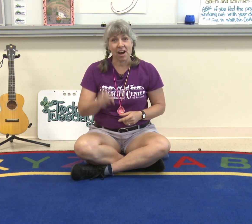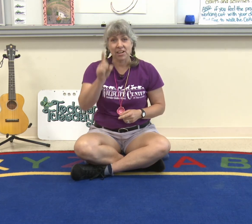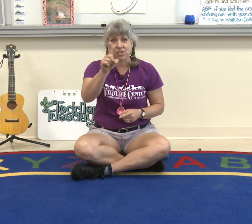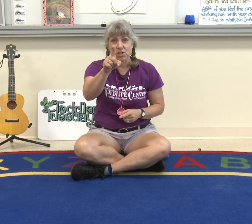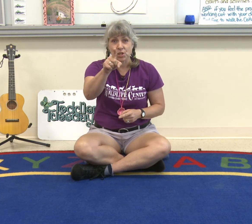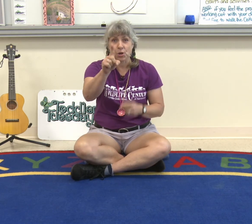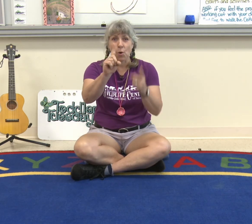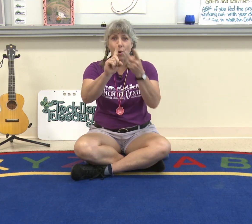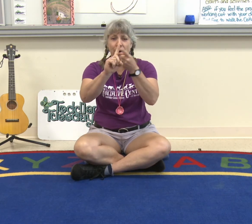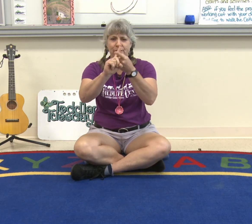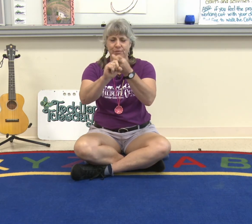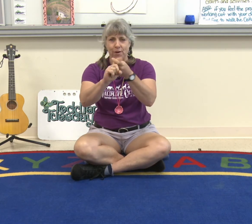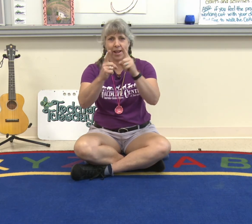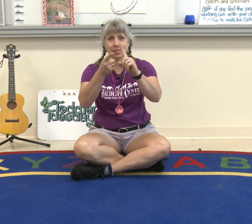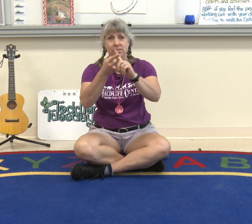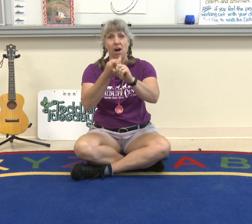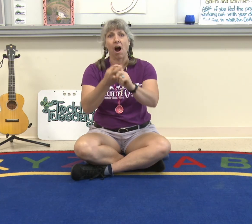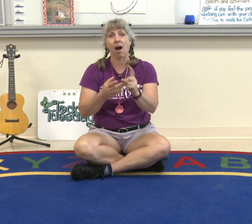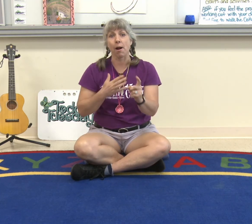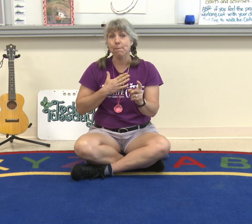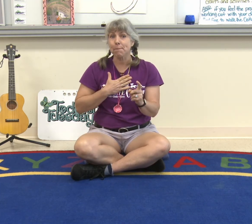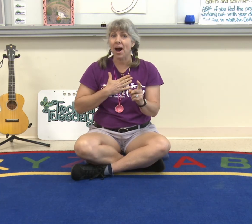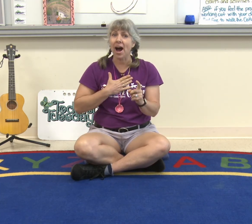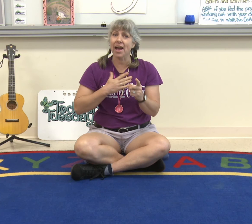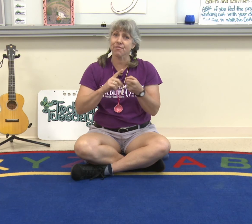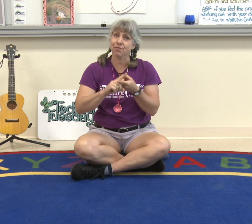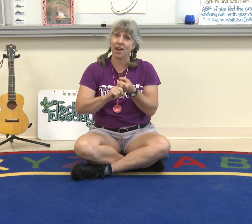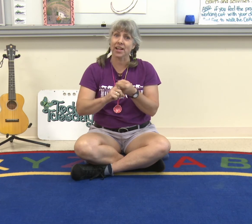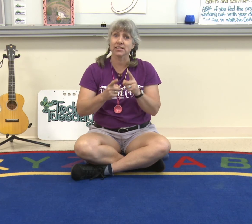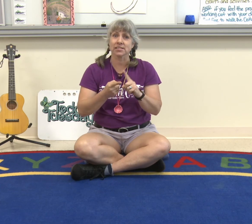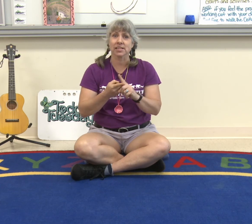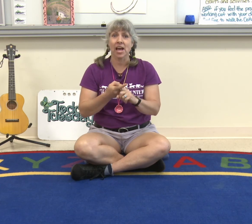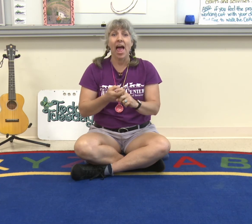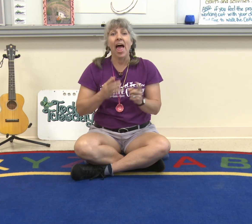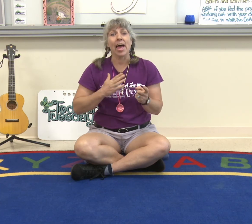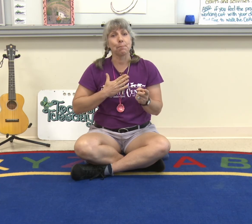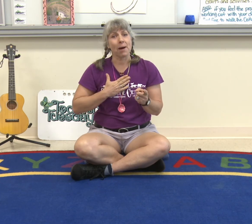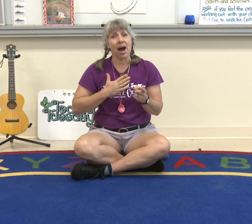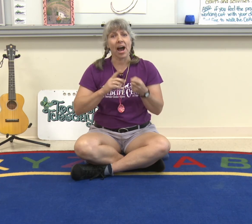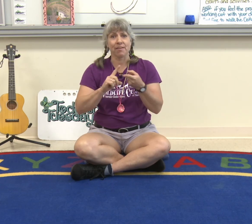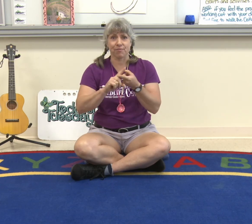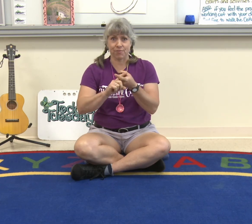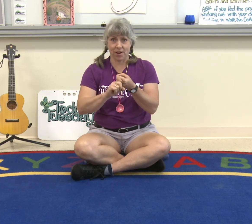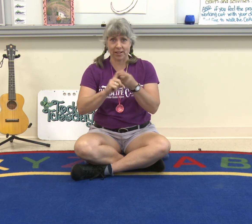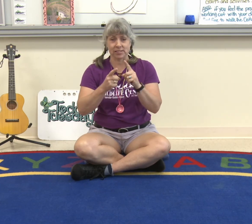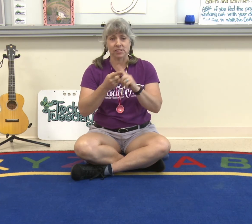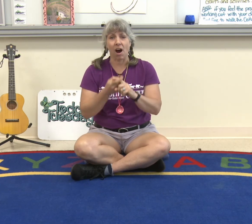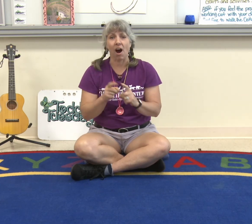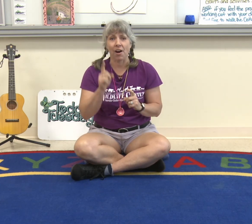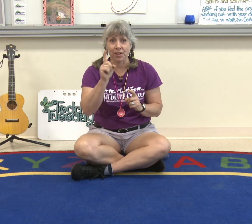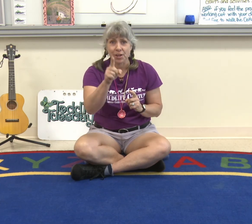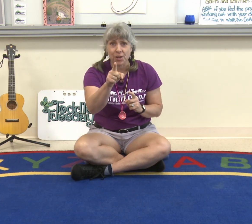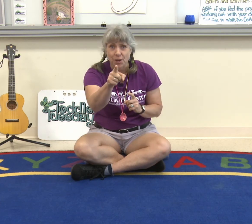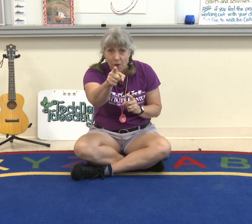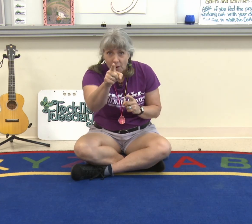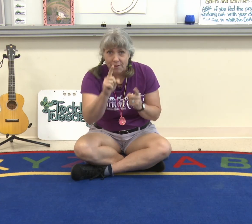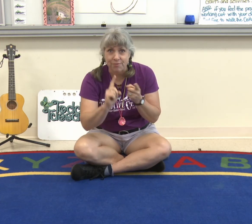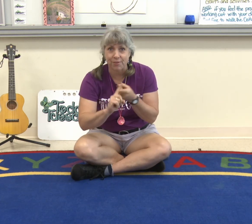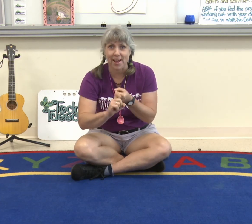because your friends are my friends, and my friends are your